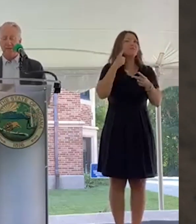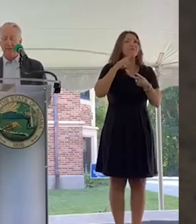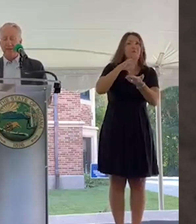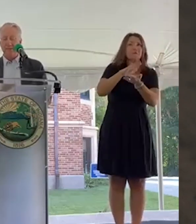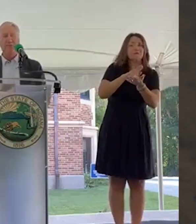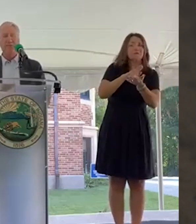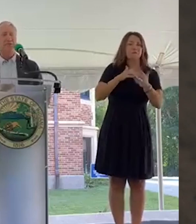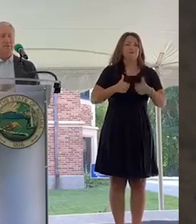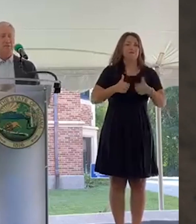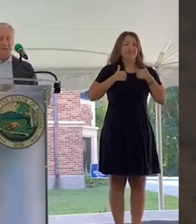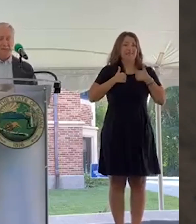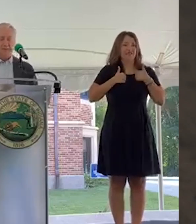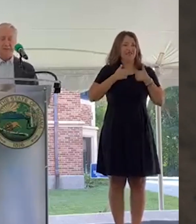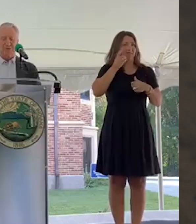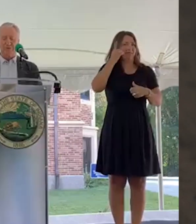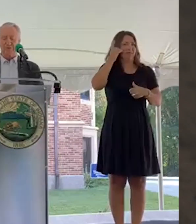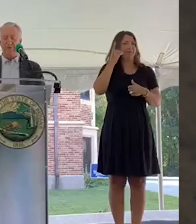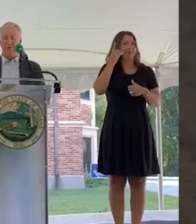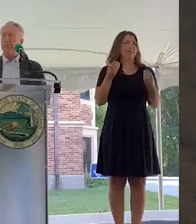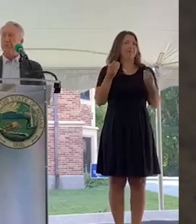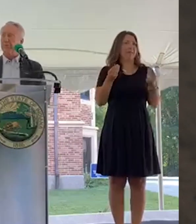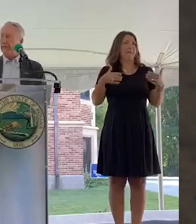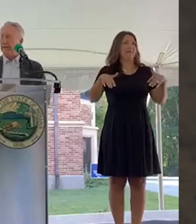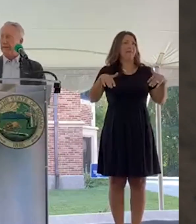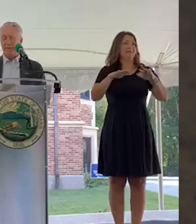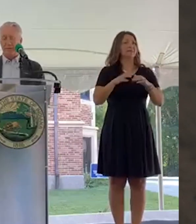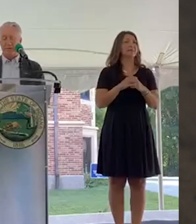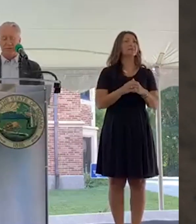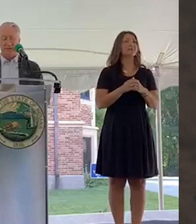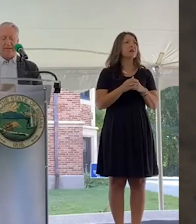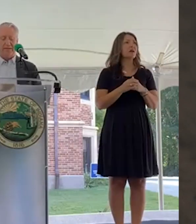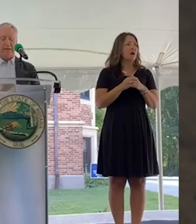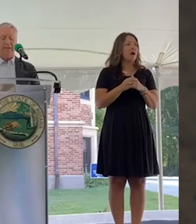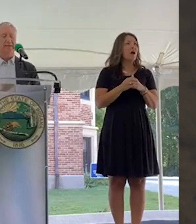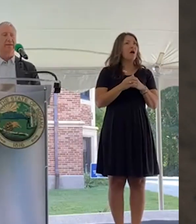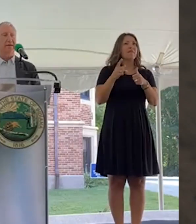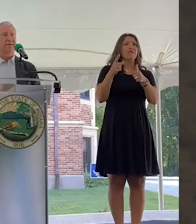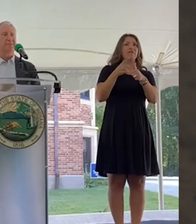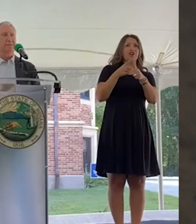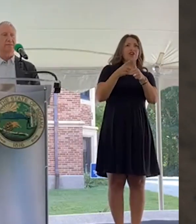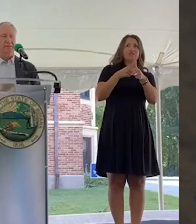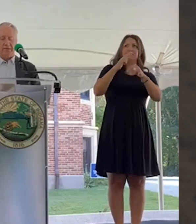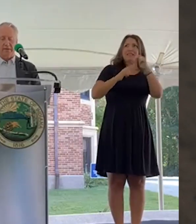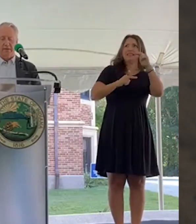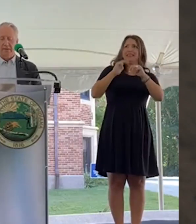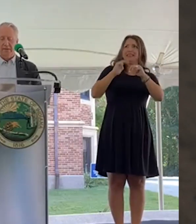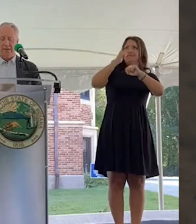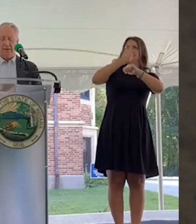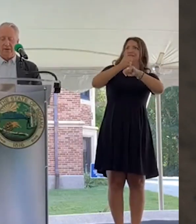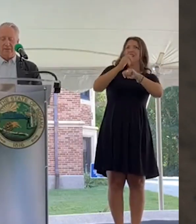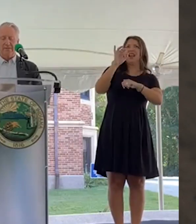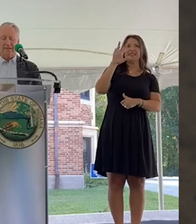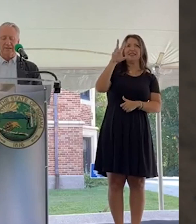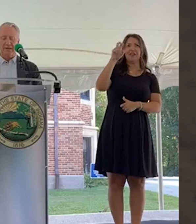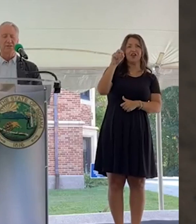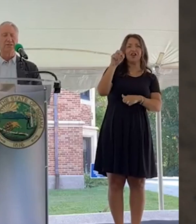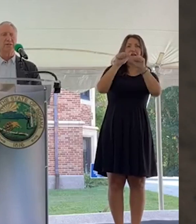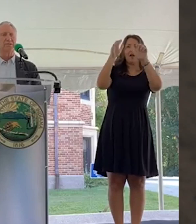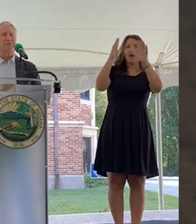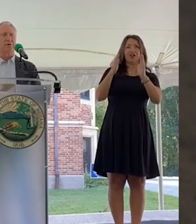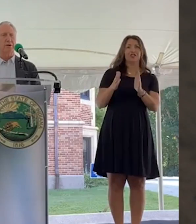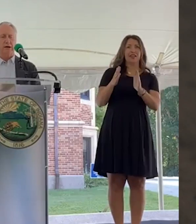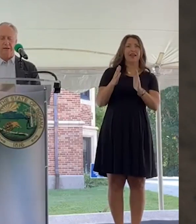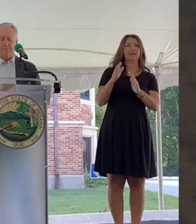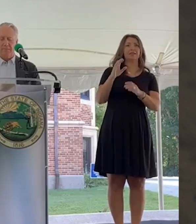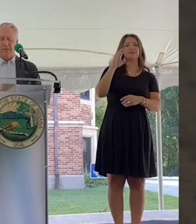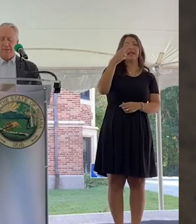campus. This was clearly understood when the first buildings were designed and erected in 1930 by the architects